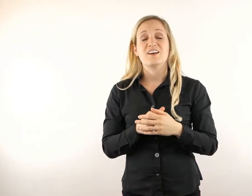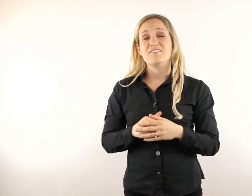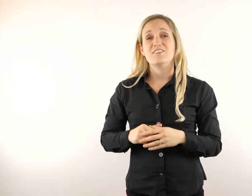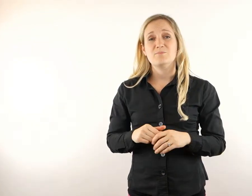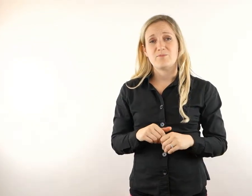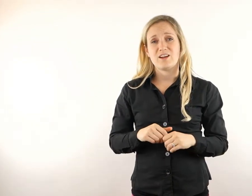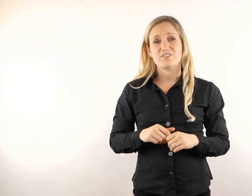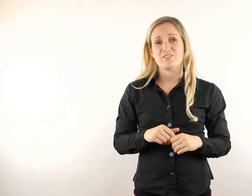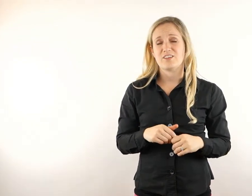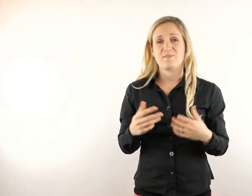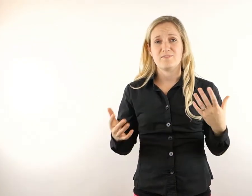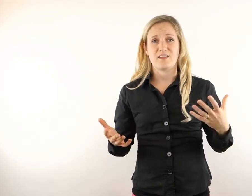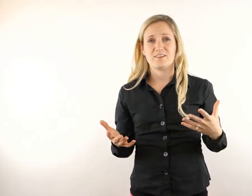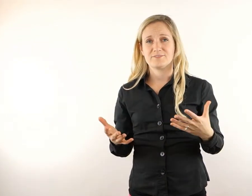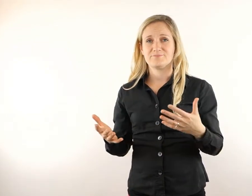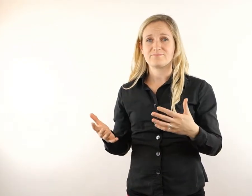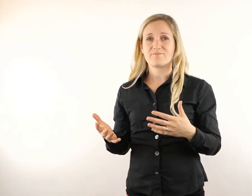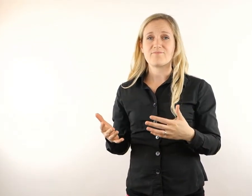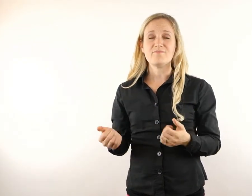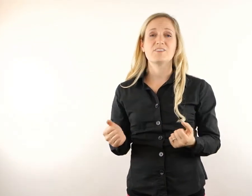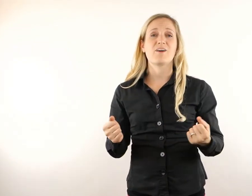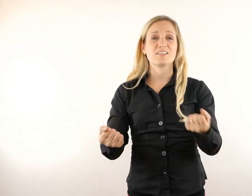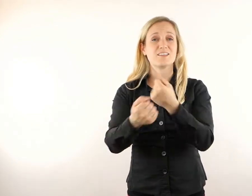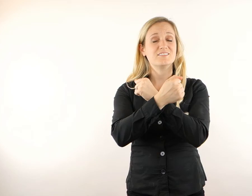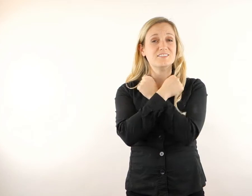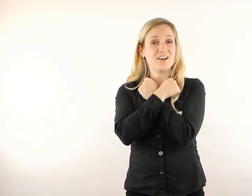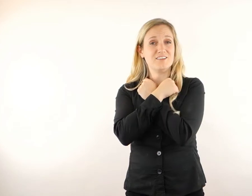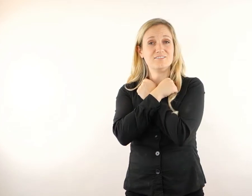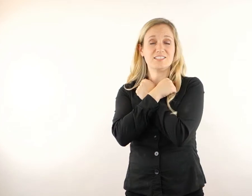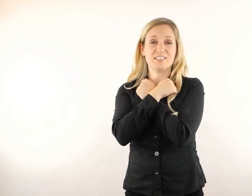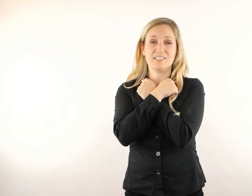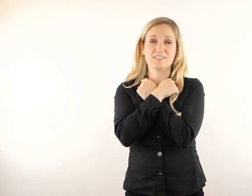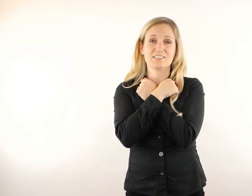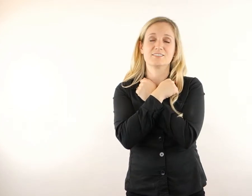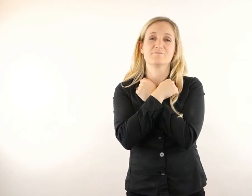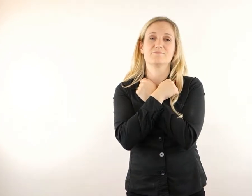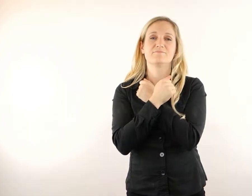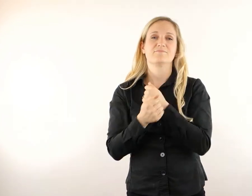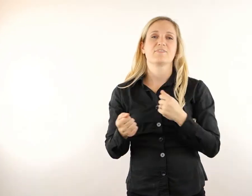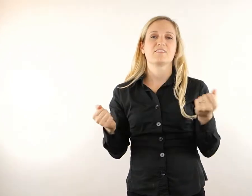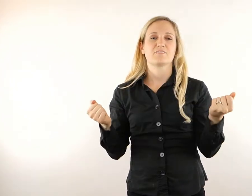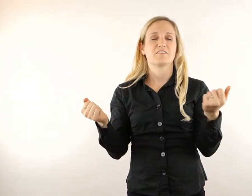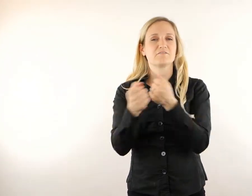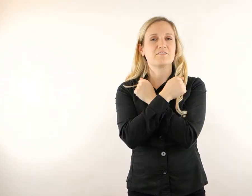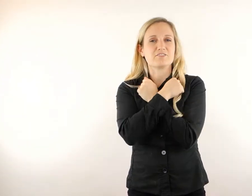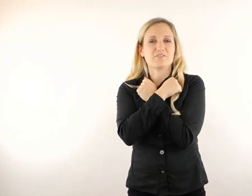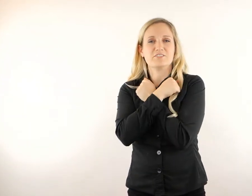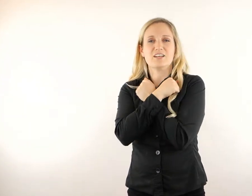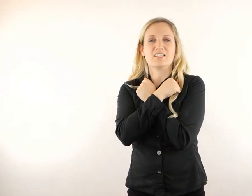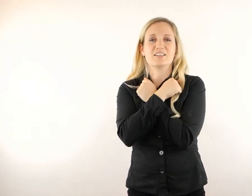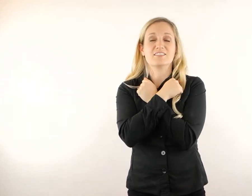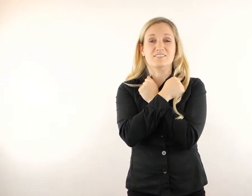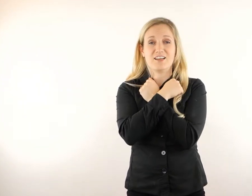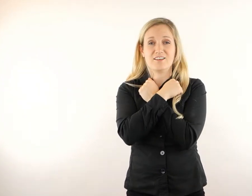Love and a prayer took him there. Now I sign love like this. Kind of giving yourself a little hug.